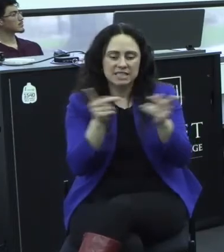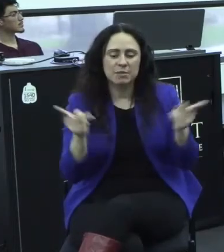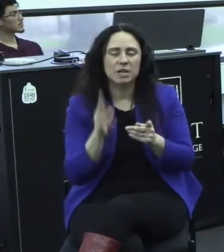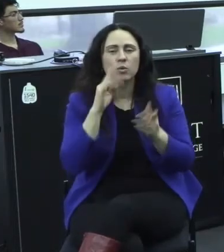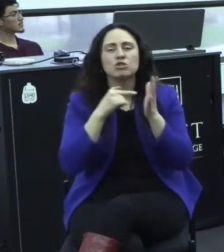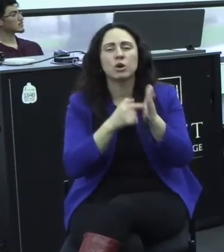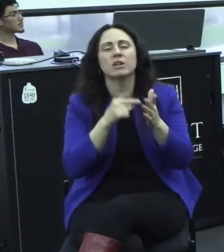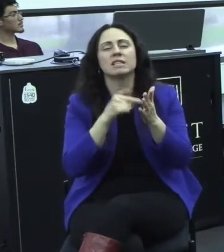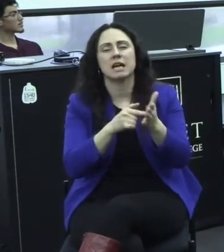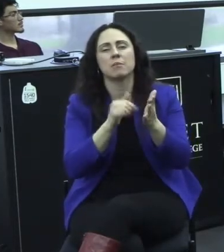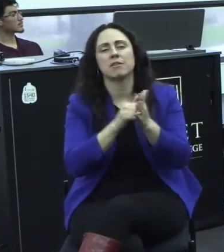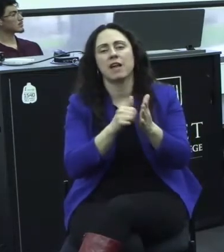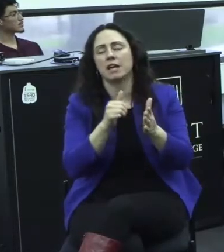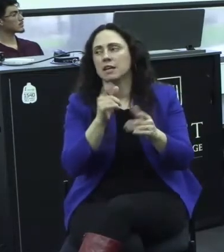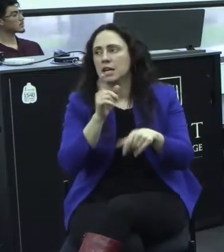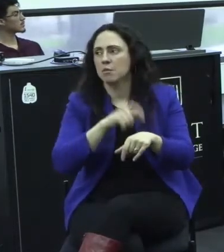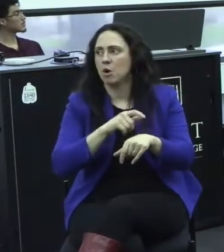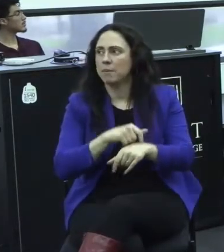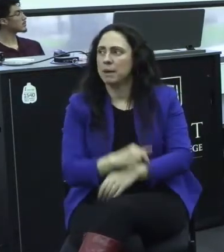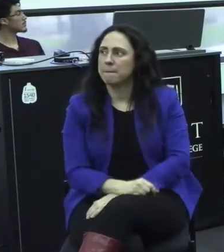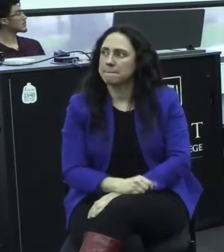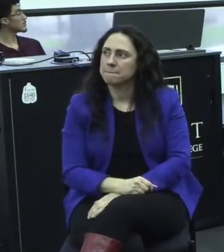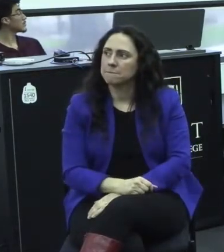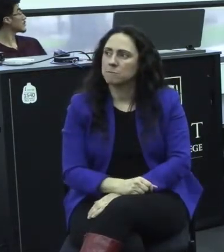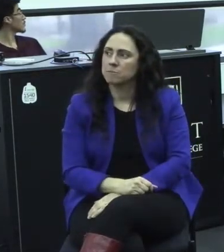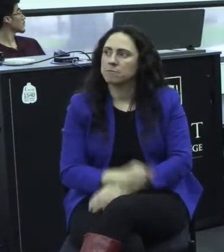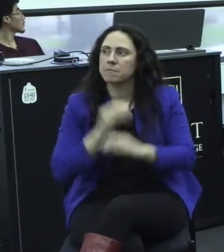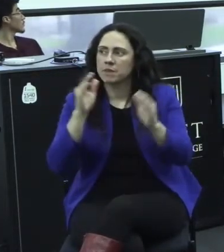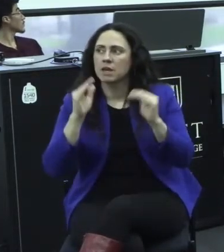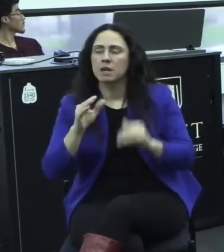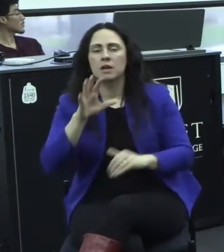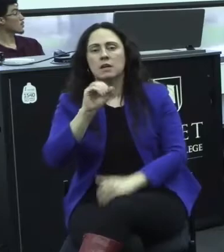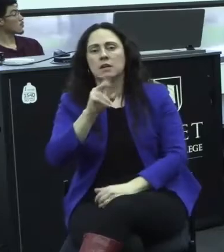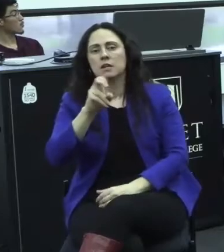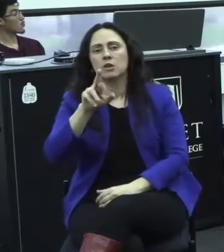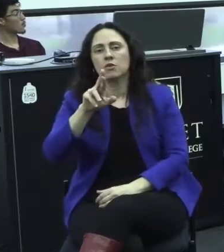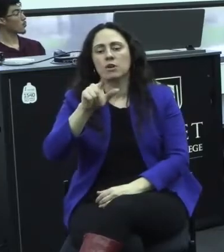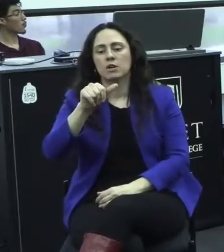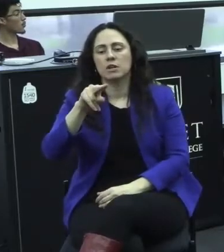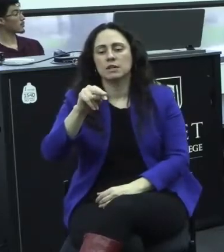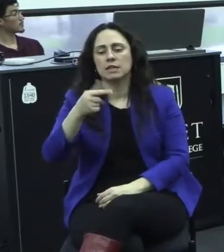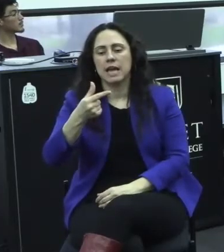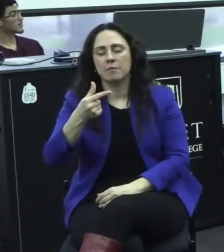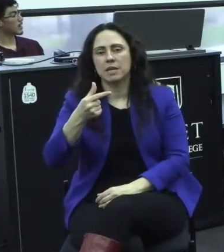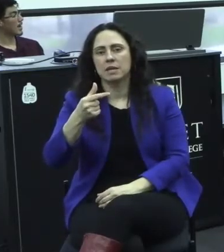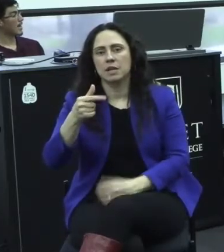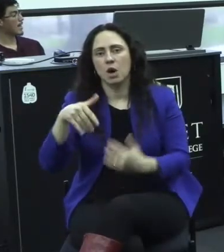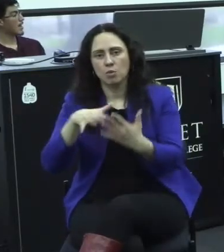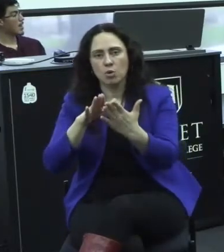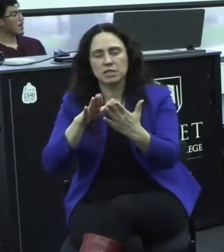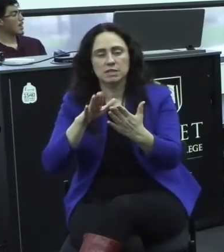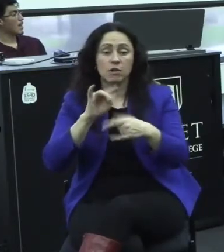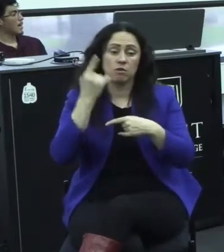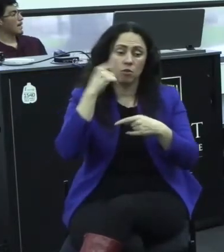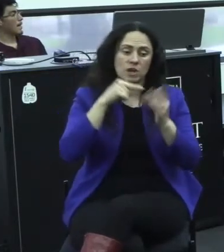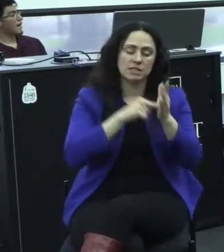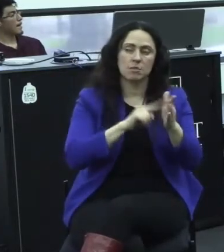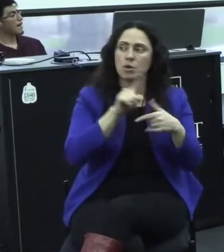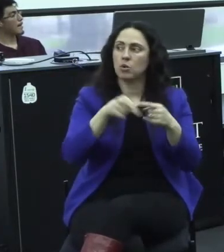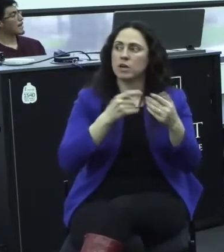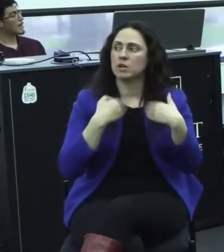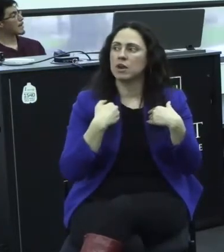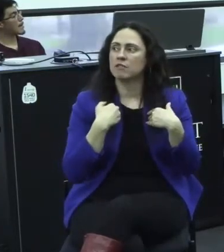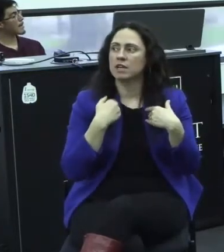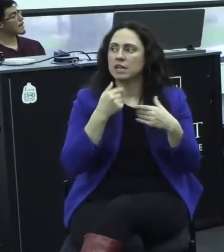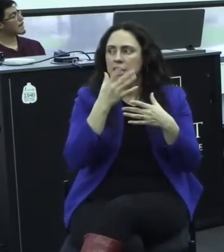example of that in a moment. The next one is overlapping approaches. And for example, when you have some, you know,